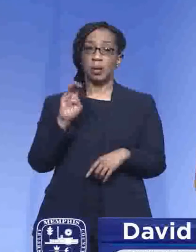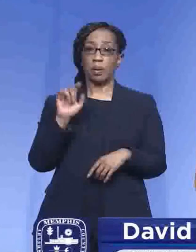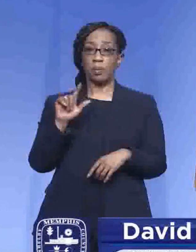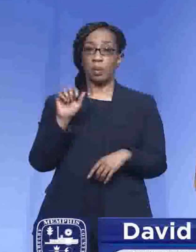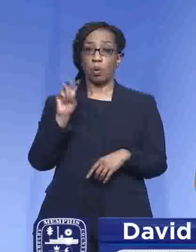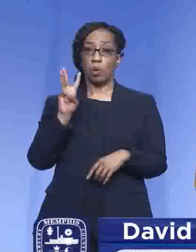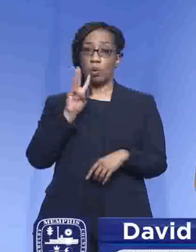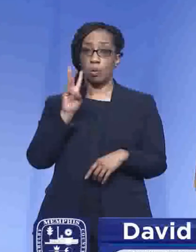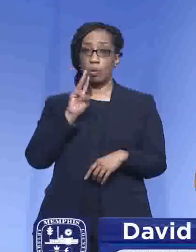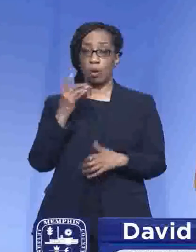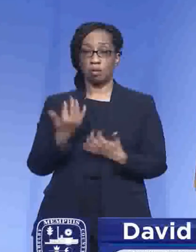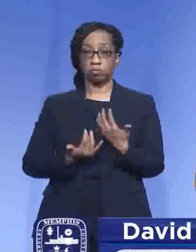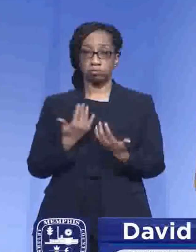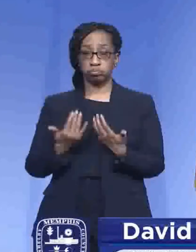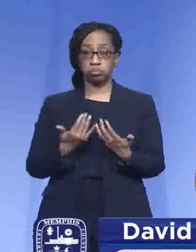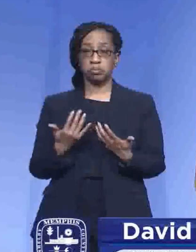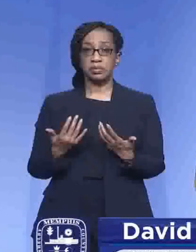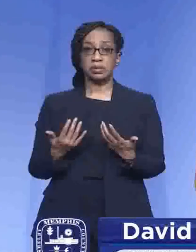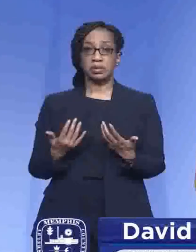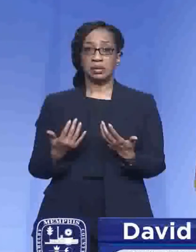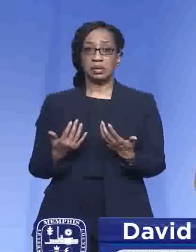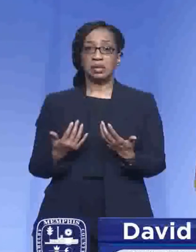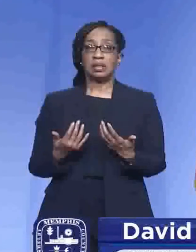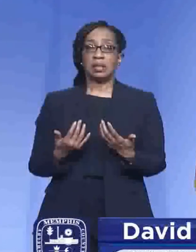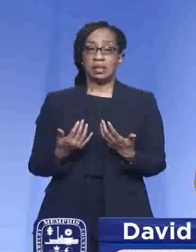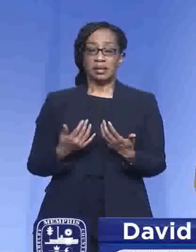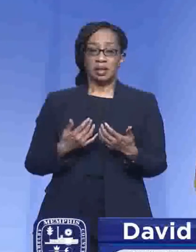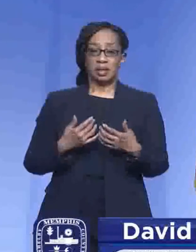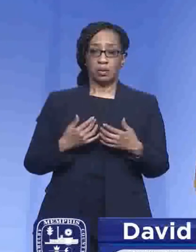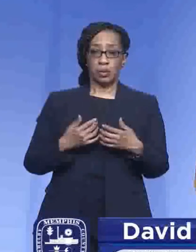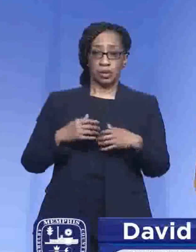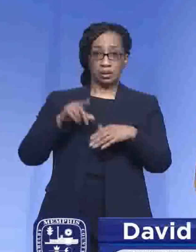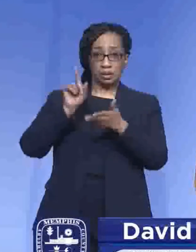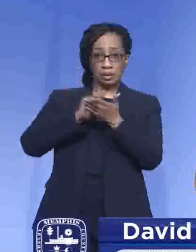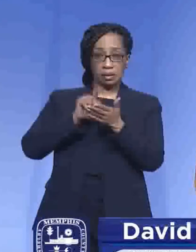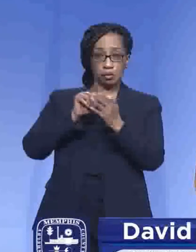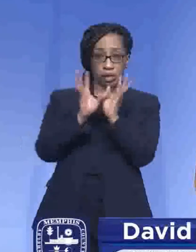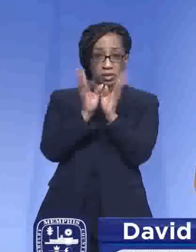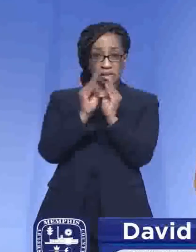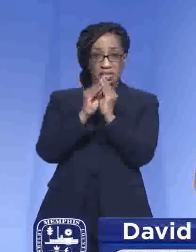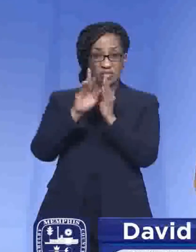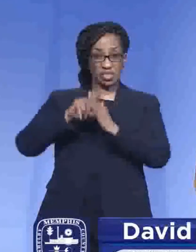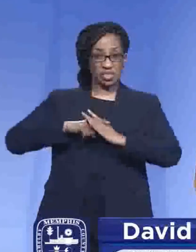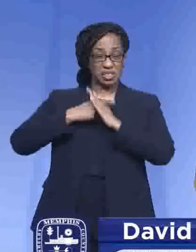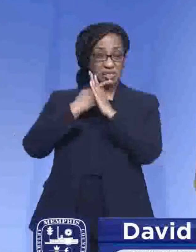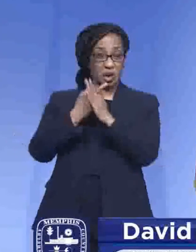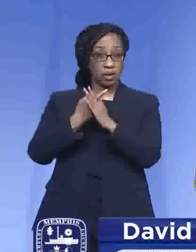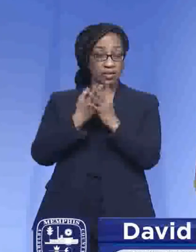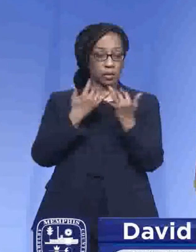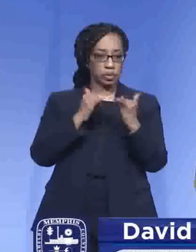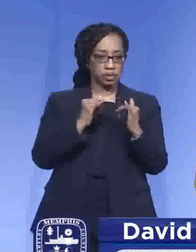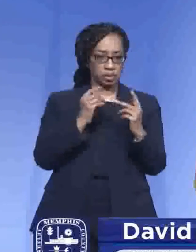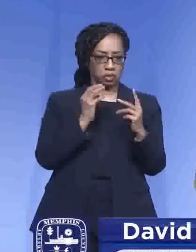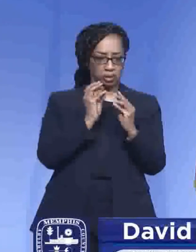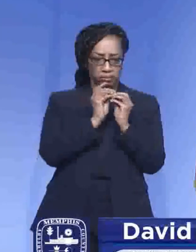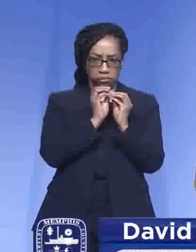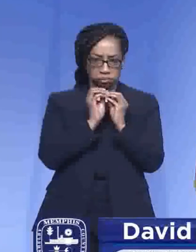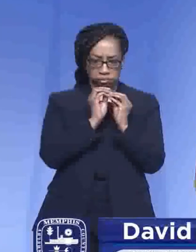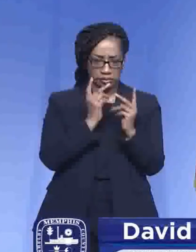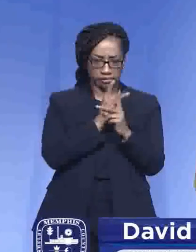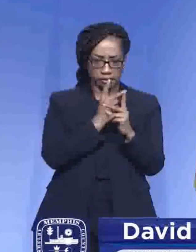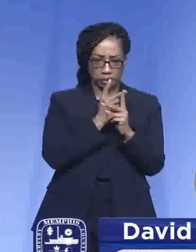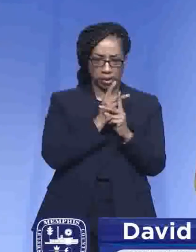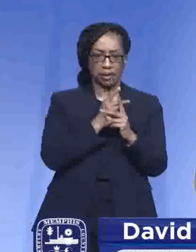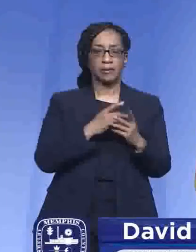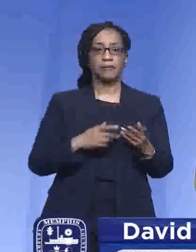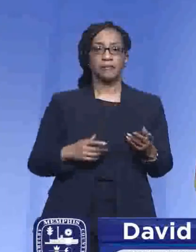initial, the health directive was still being written at the time the press conference was going on. So part of the disconnect is that we